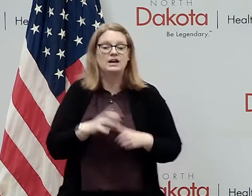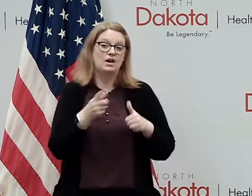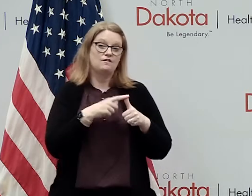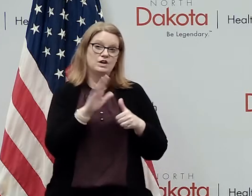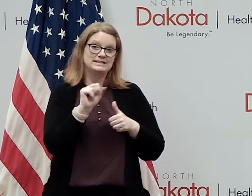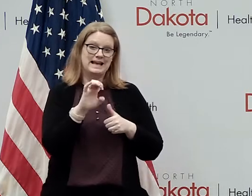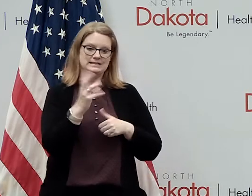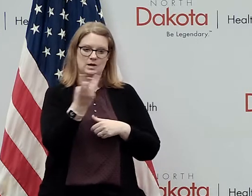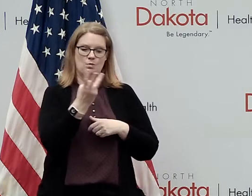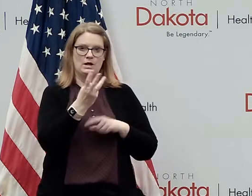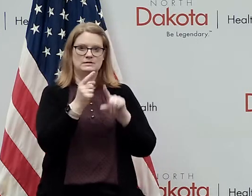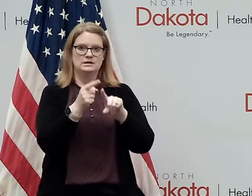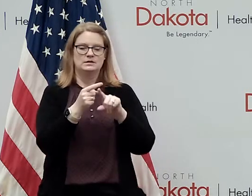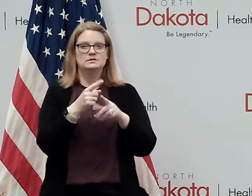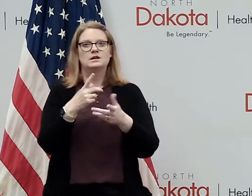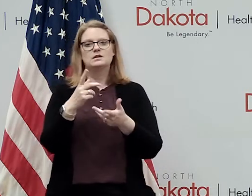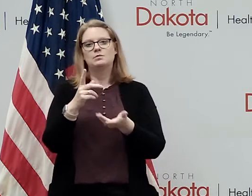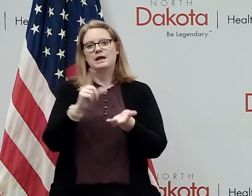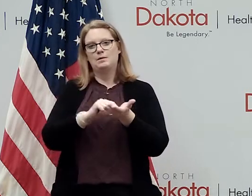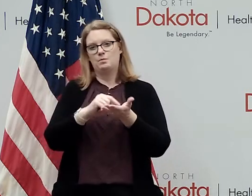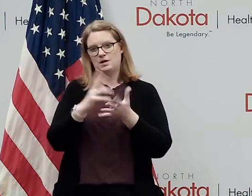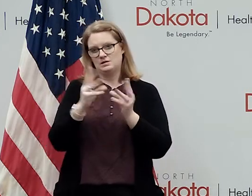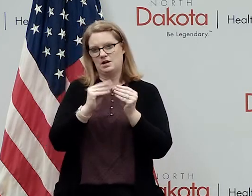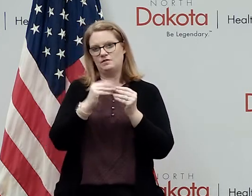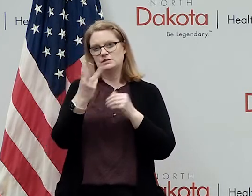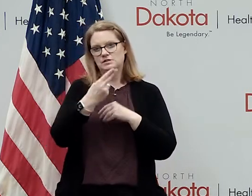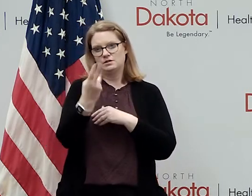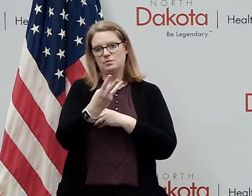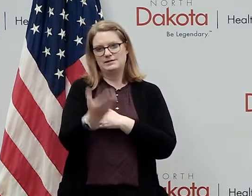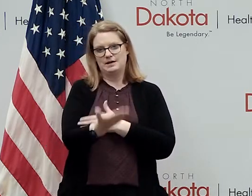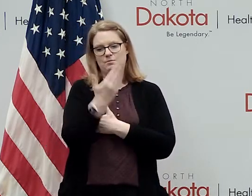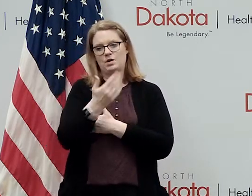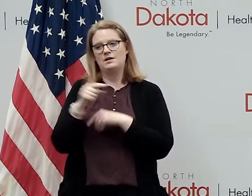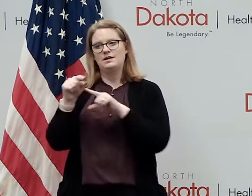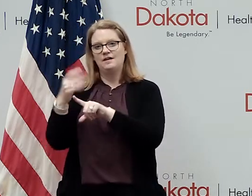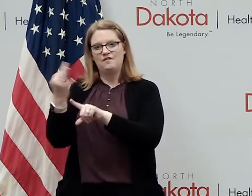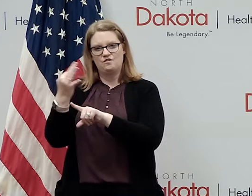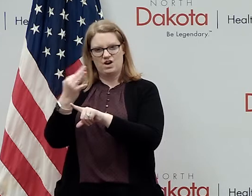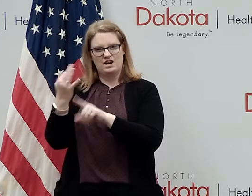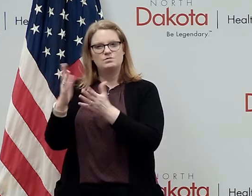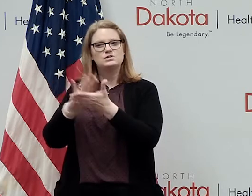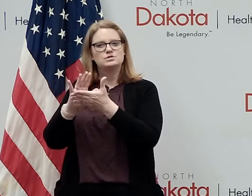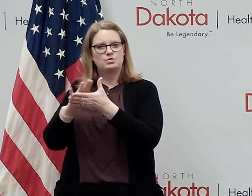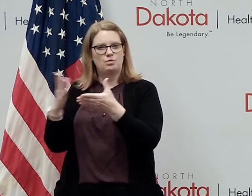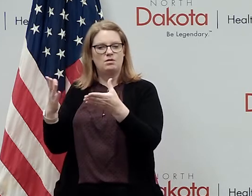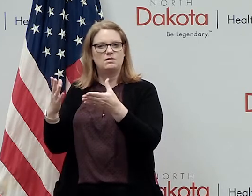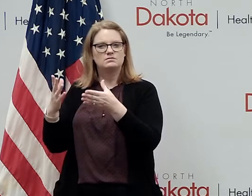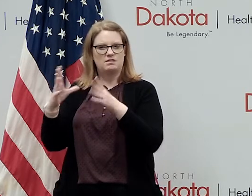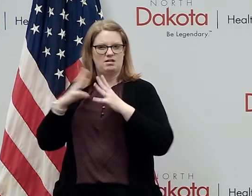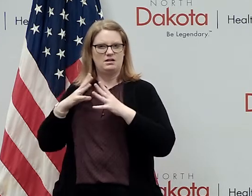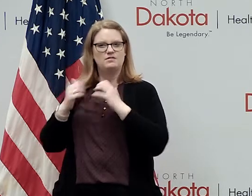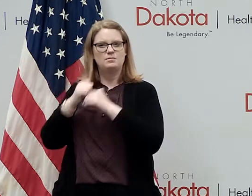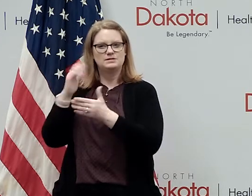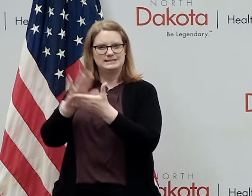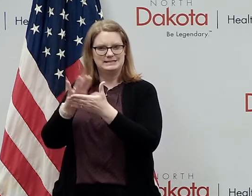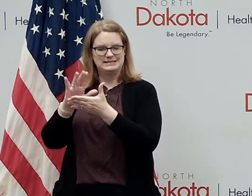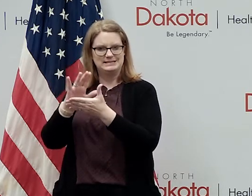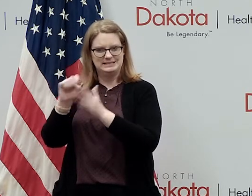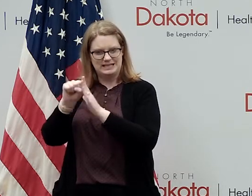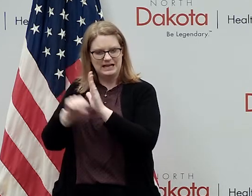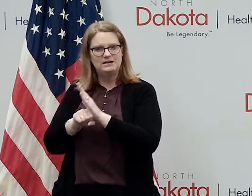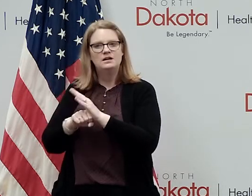on a Wednesday, we had a press conference Thursday morning, Friday was a school holiday for most of the state, we closed schools on a Sunday. And so